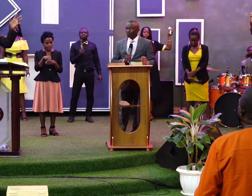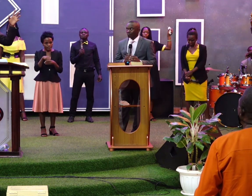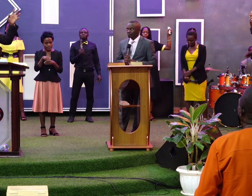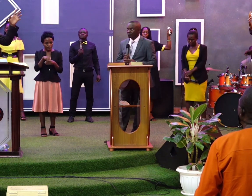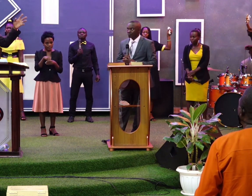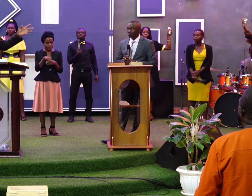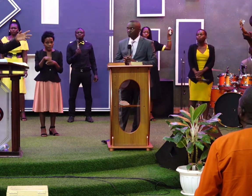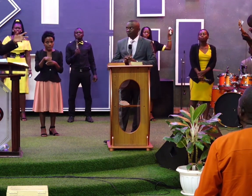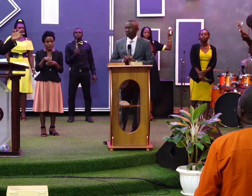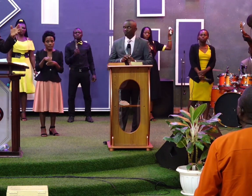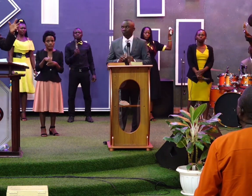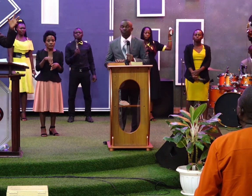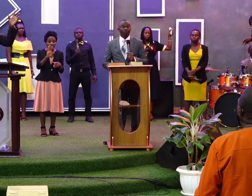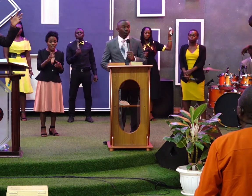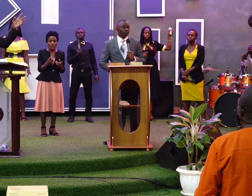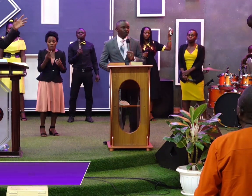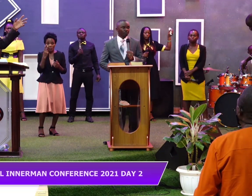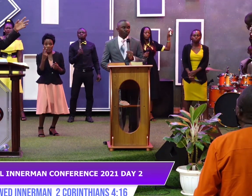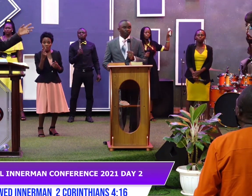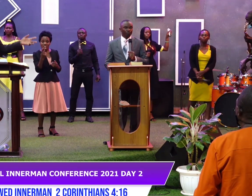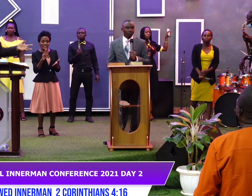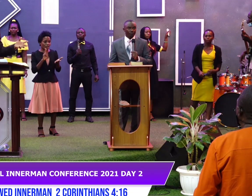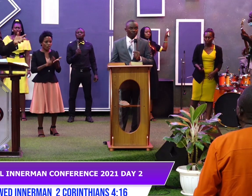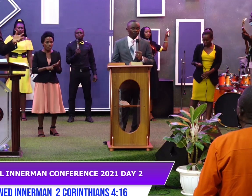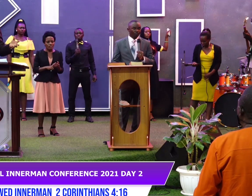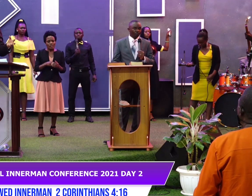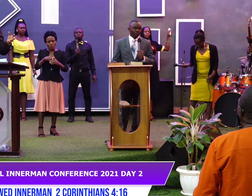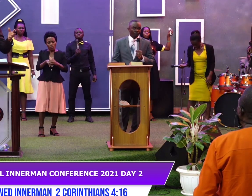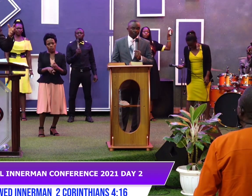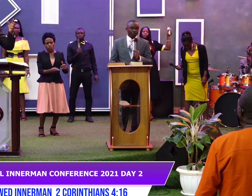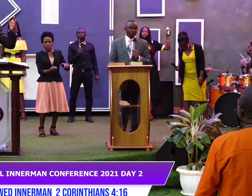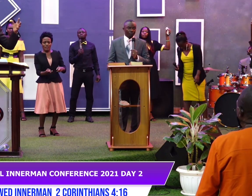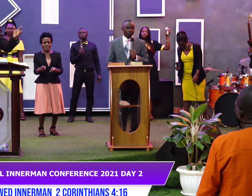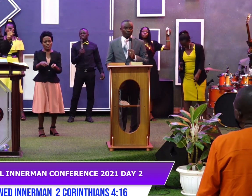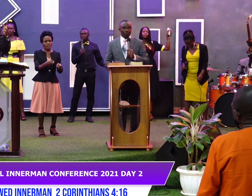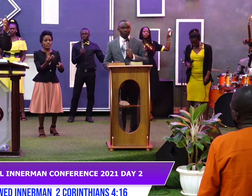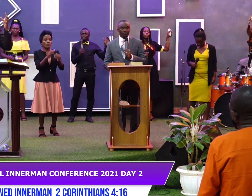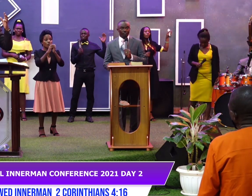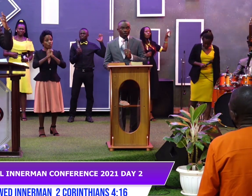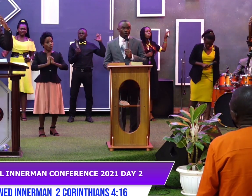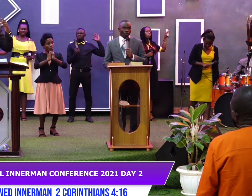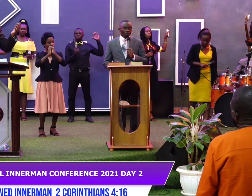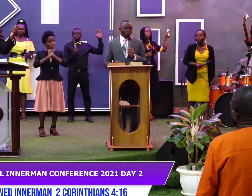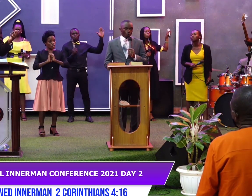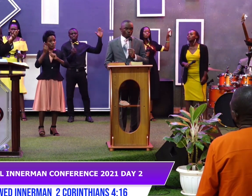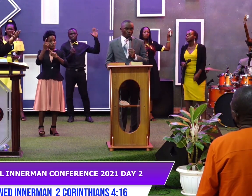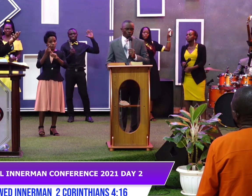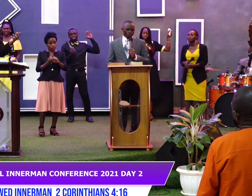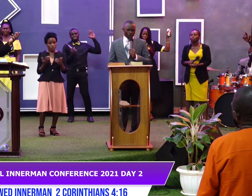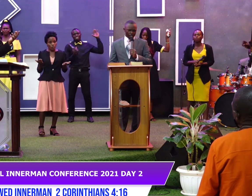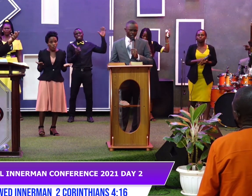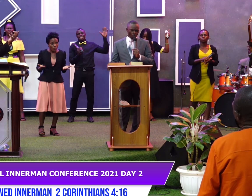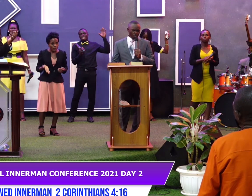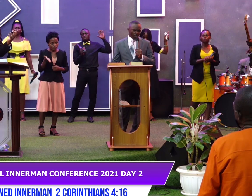There are going to be wells and springs of wells of worship that will come up out of this place to go to the